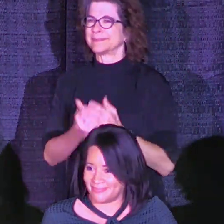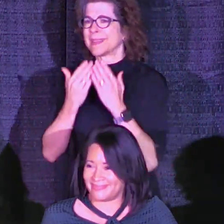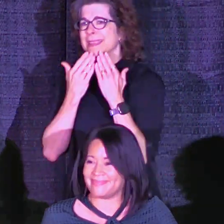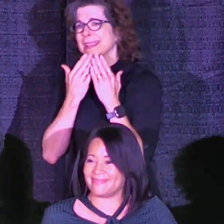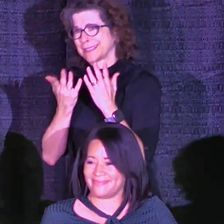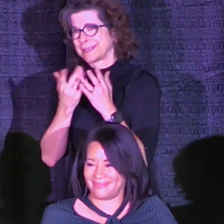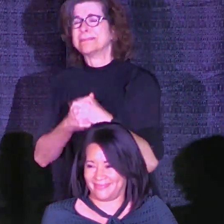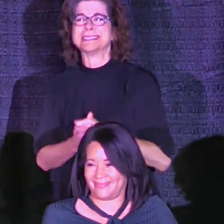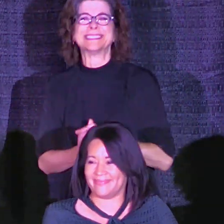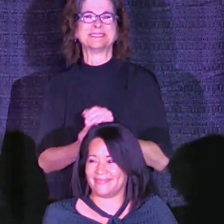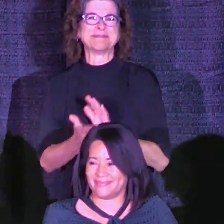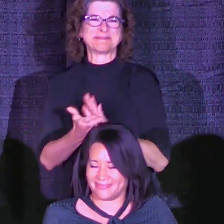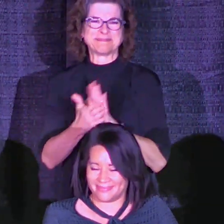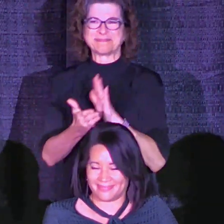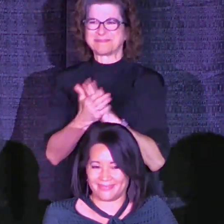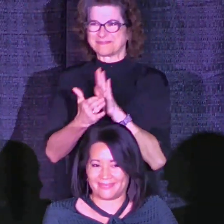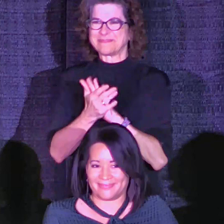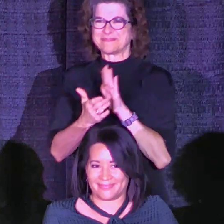thank awesome, thank you.